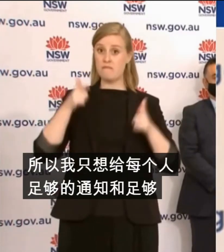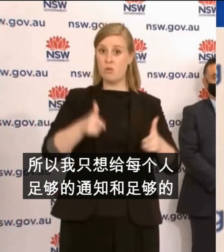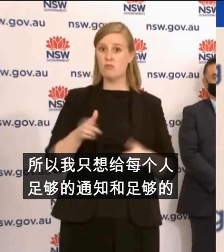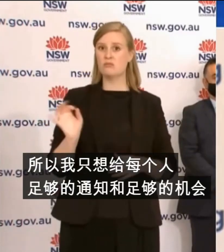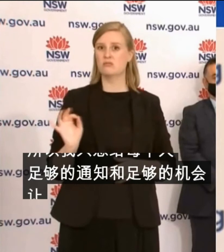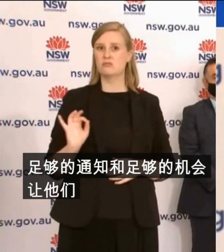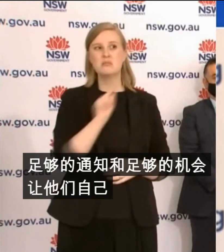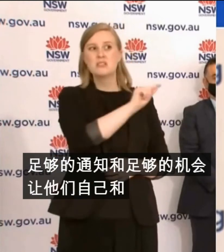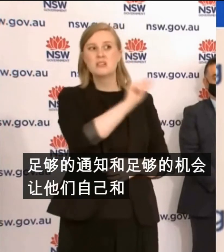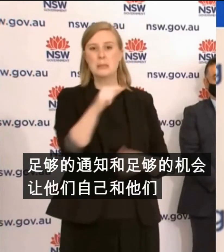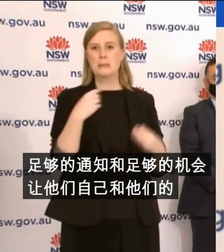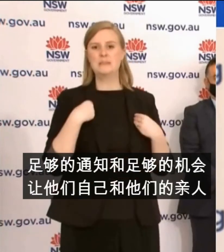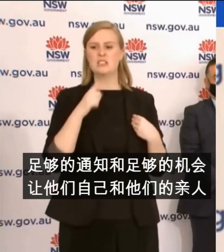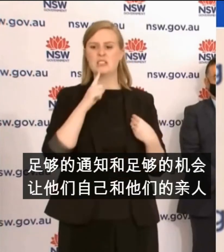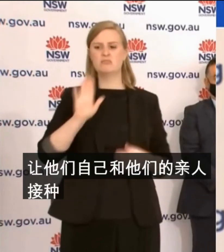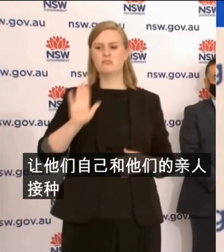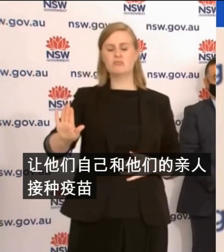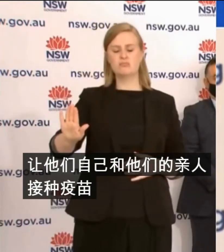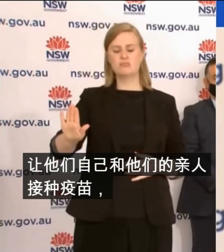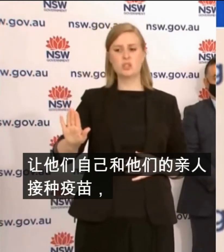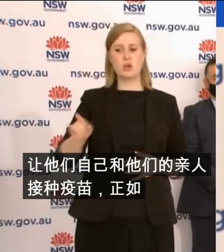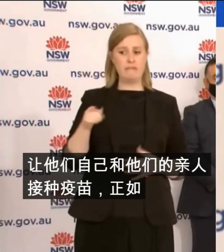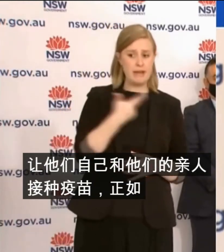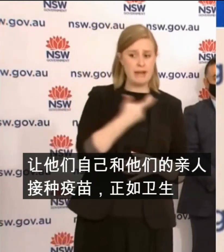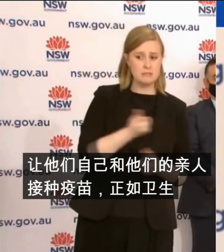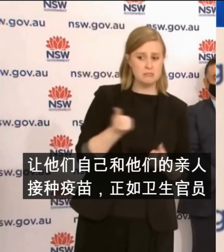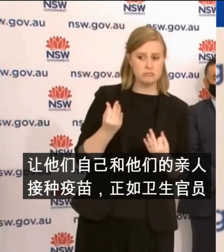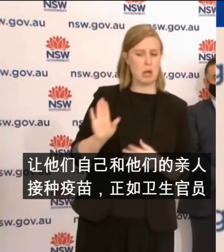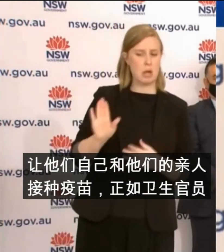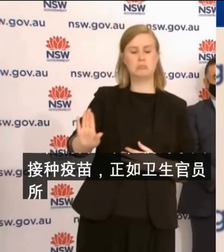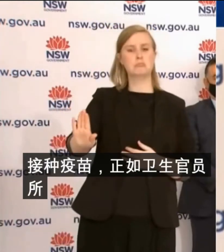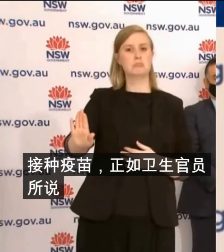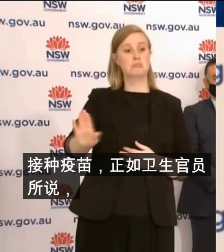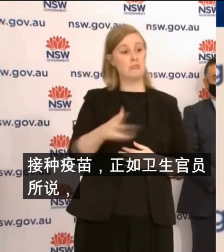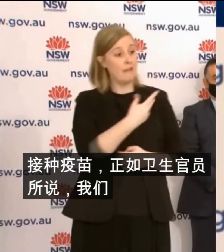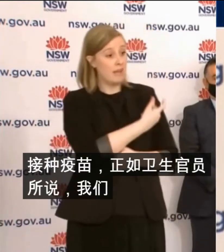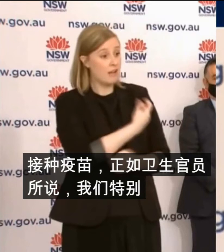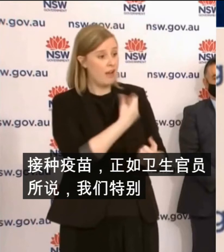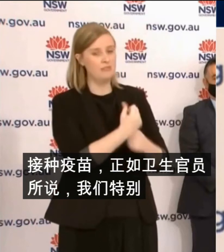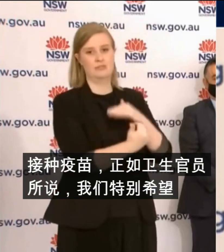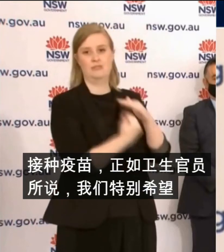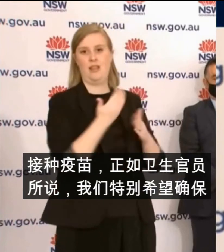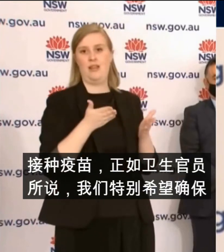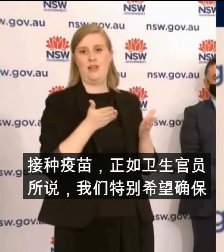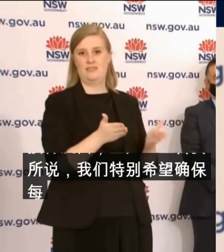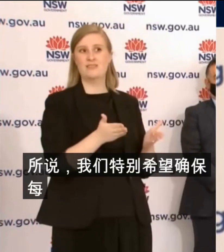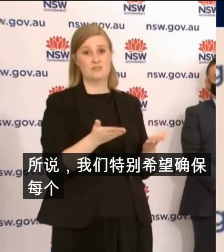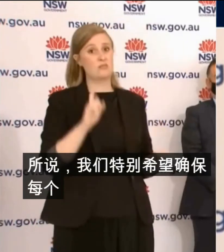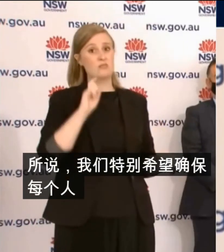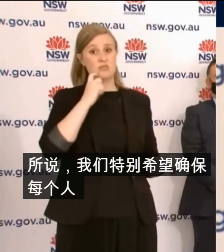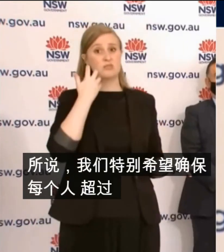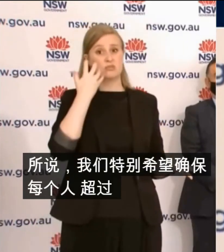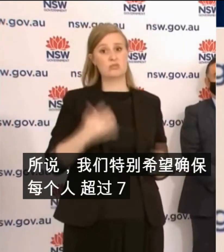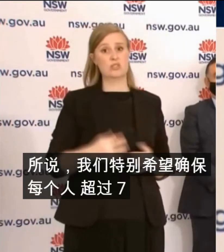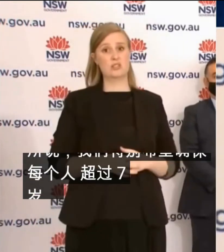enough opportunity to get themselves and their loved ones vaccinated. And as the health officials say, in particular, we want to make sure everybody